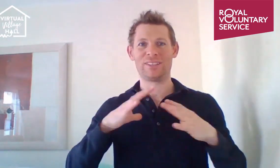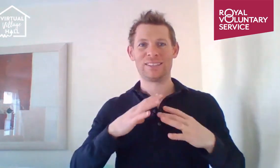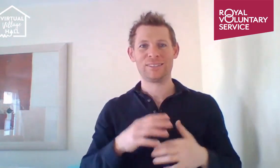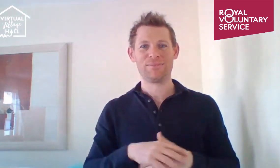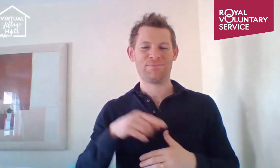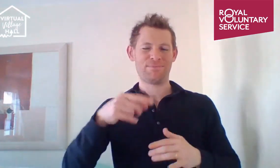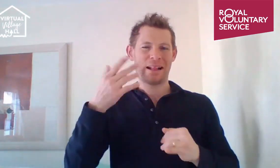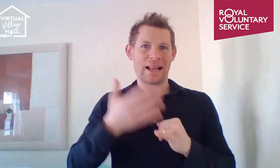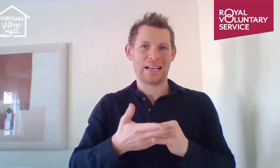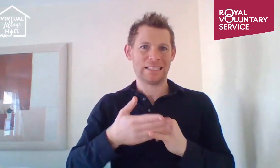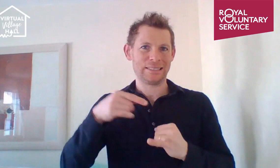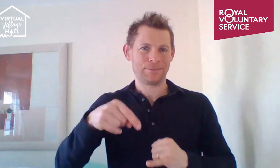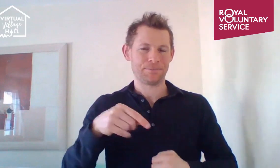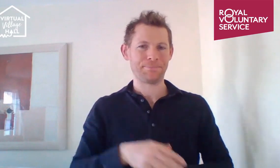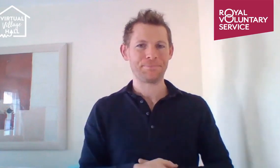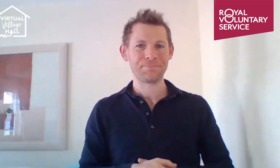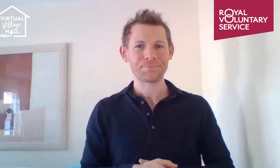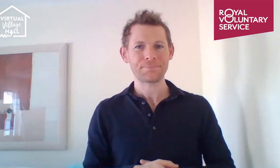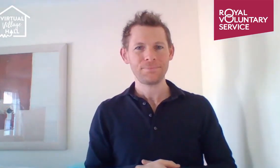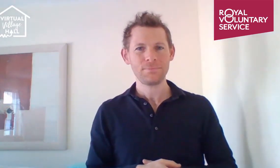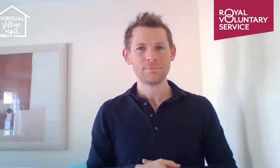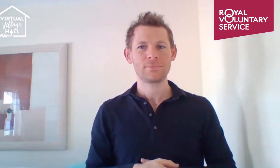Okay, let's test you all now. This will be the final one.